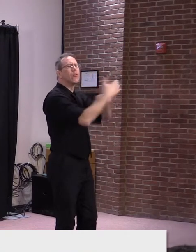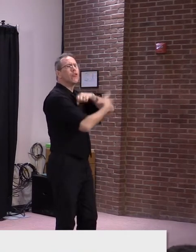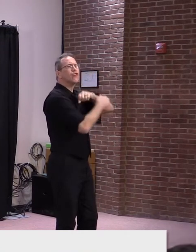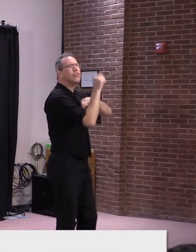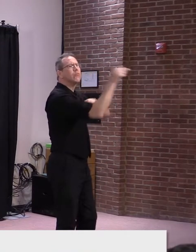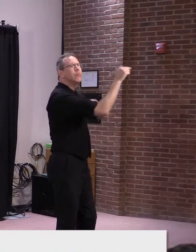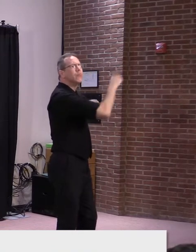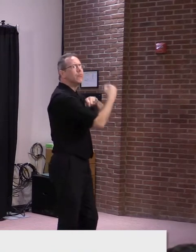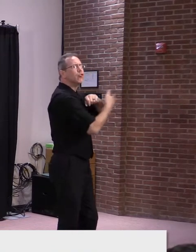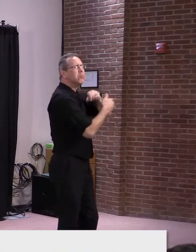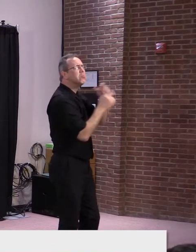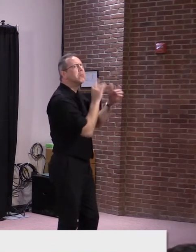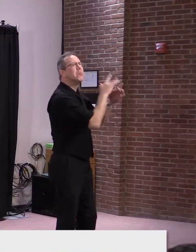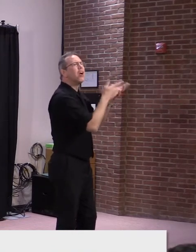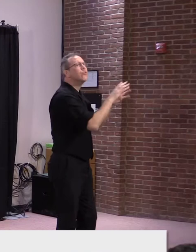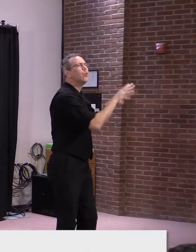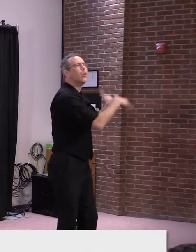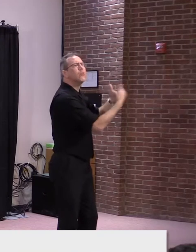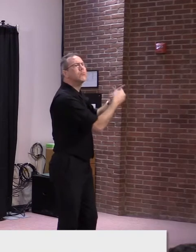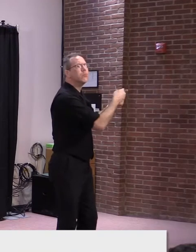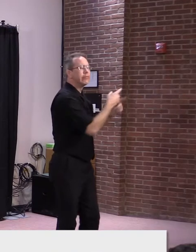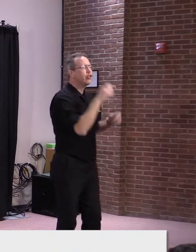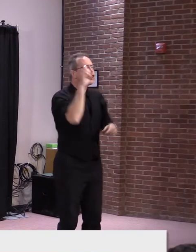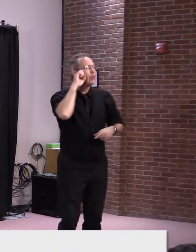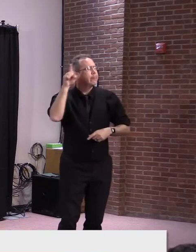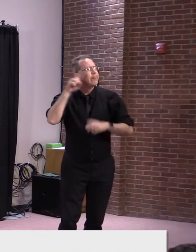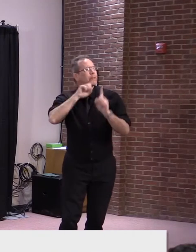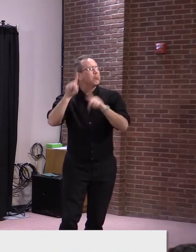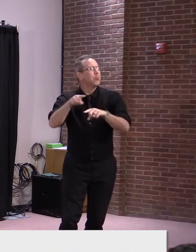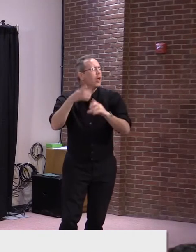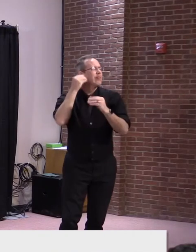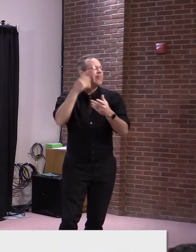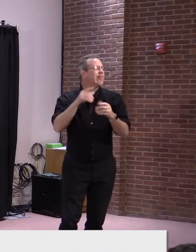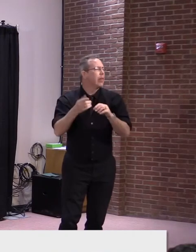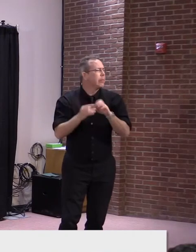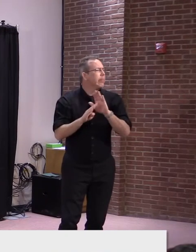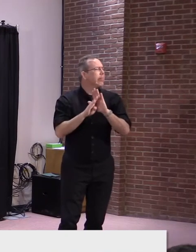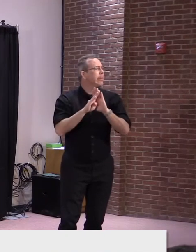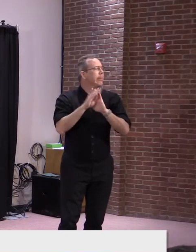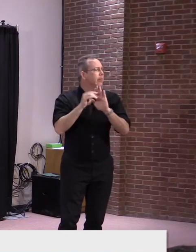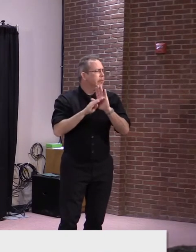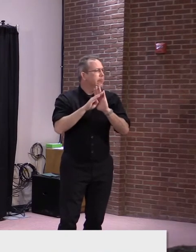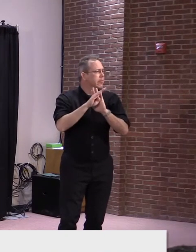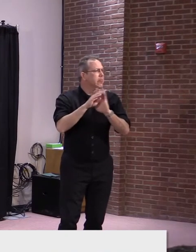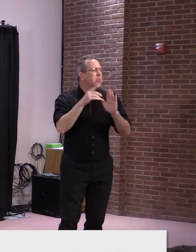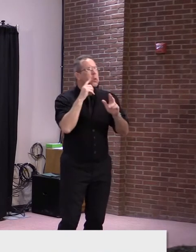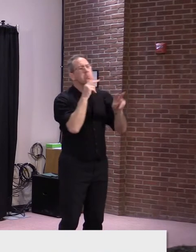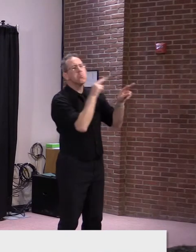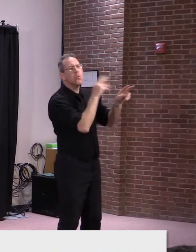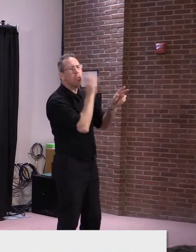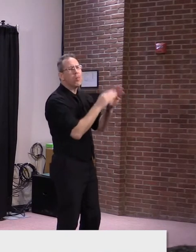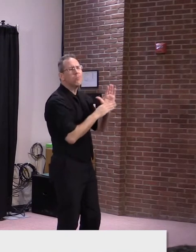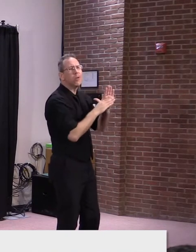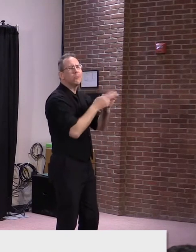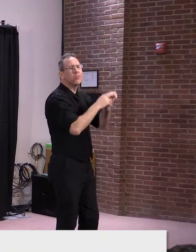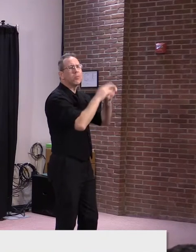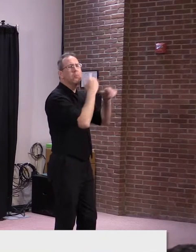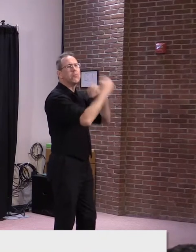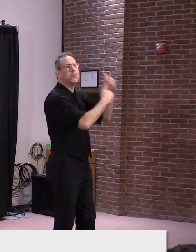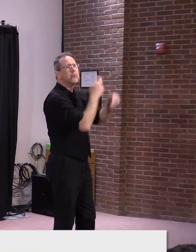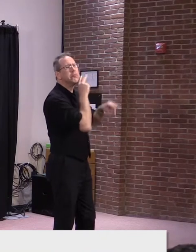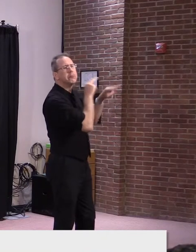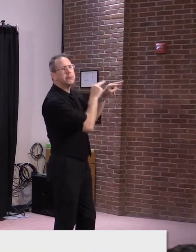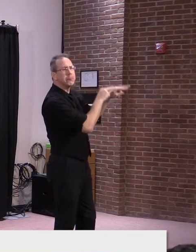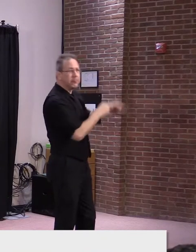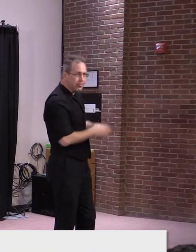not unexpected. We'll see numbers go up and down for quite some time. Dr. Fauci discussed the BA2